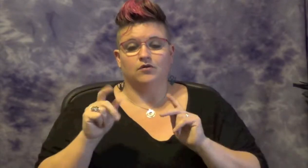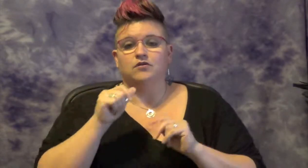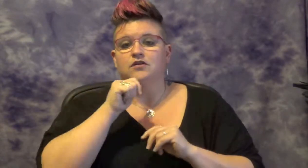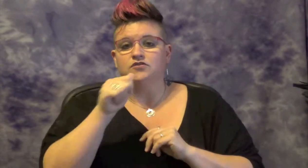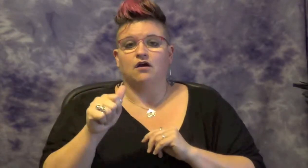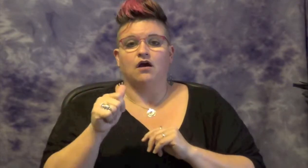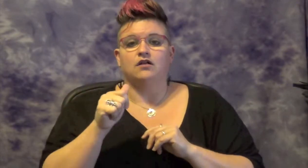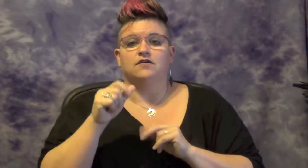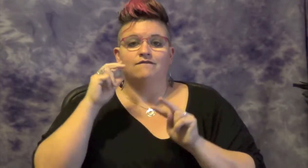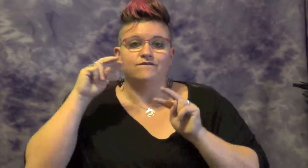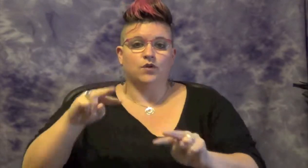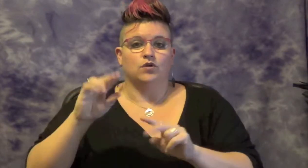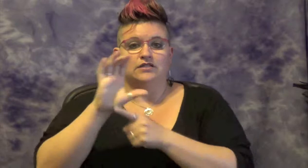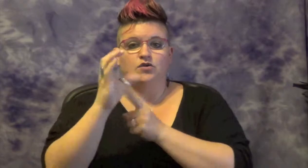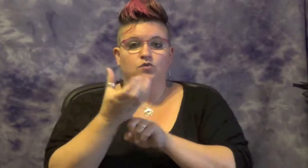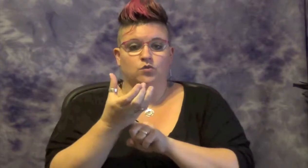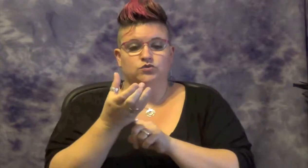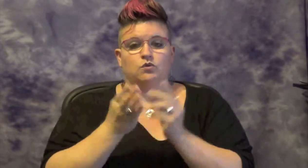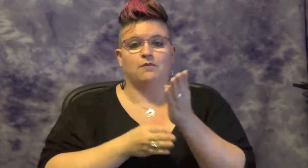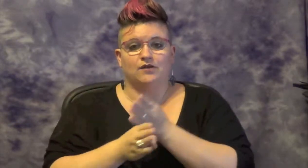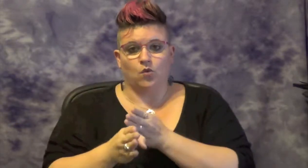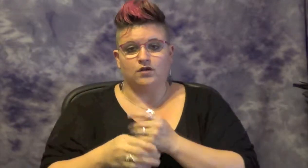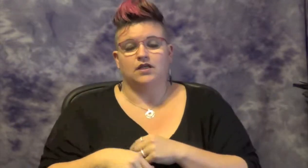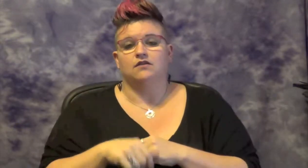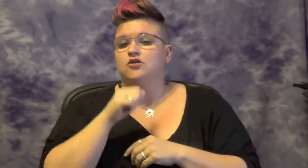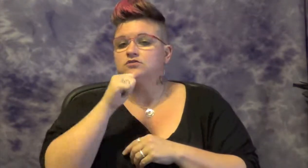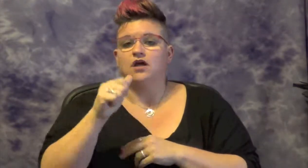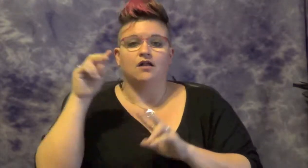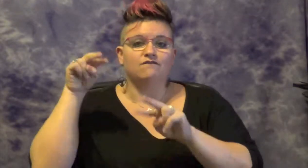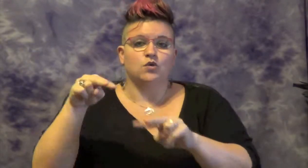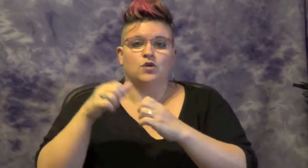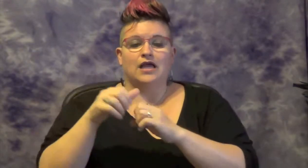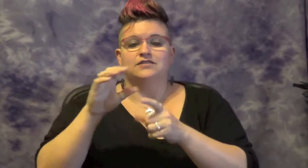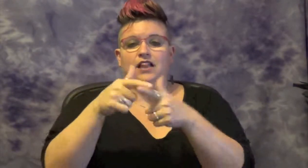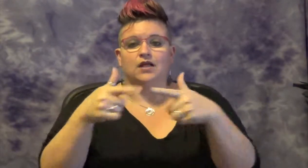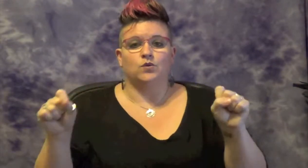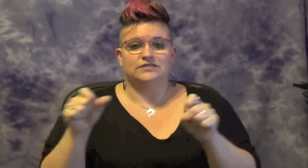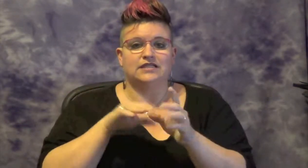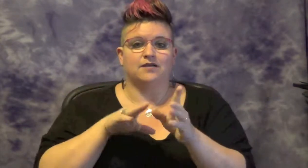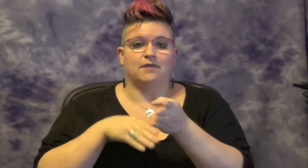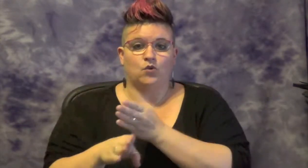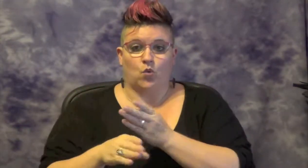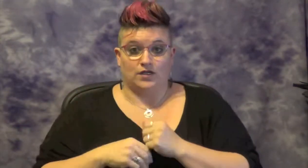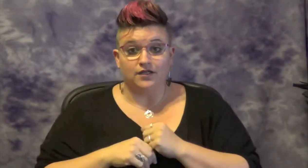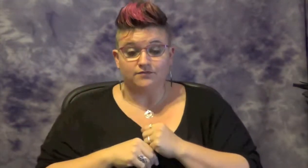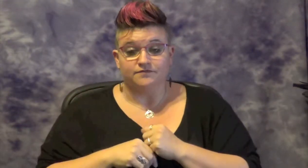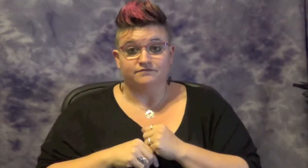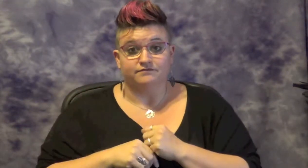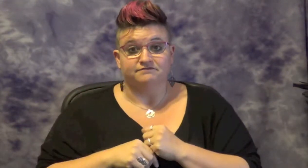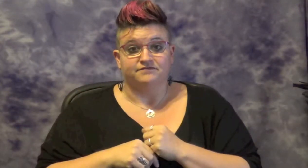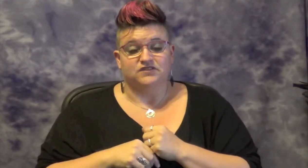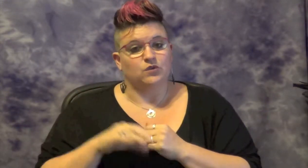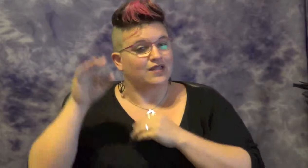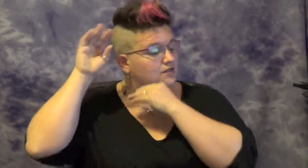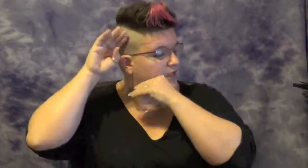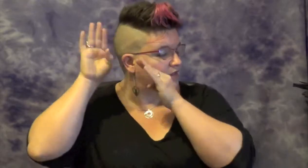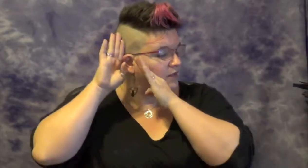is a disabled label. They do not see them as a cultural minority. They do not see them as a linguistic minority.